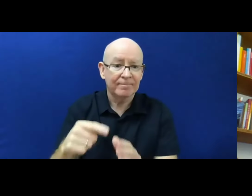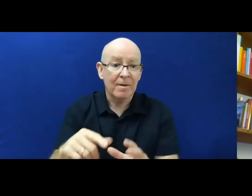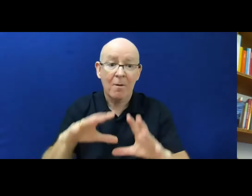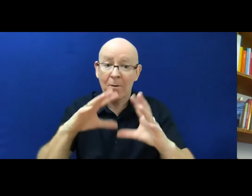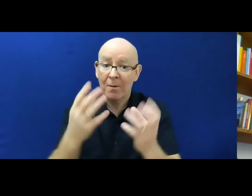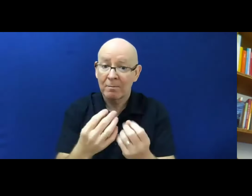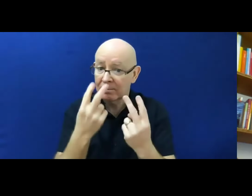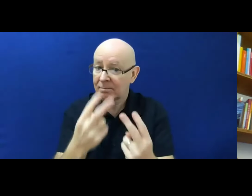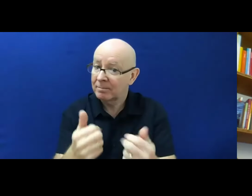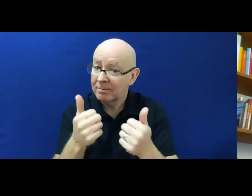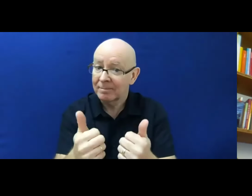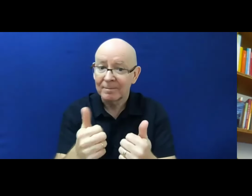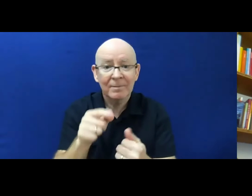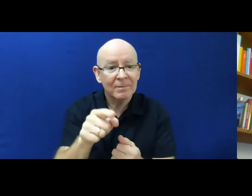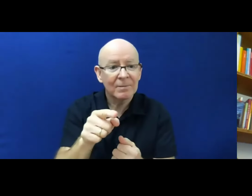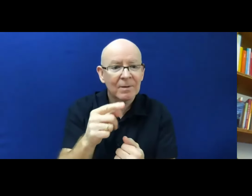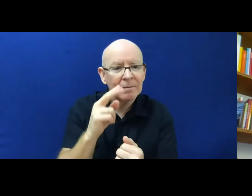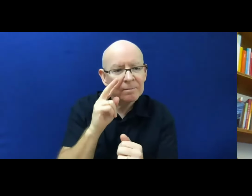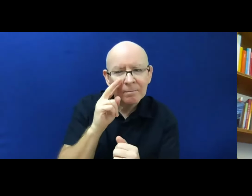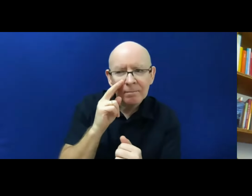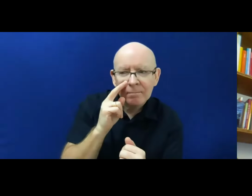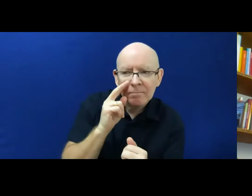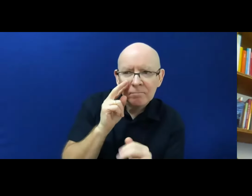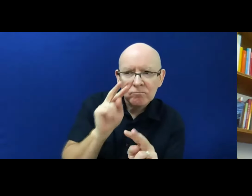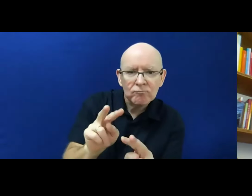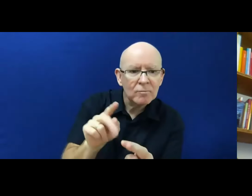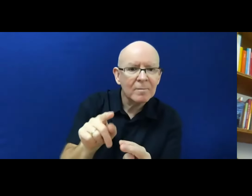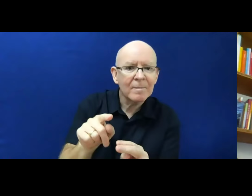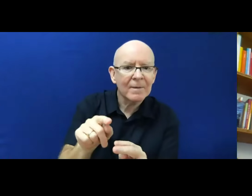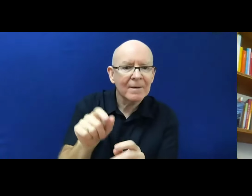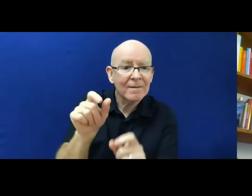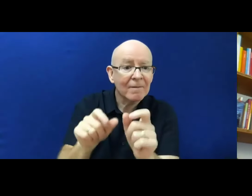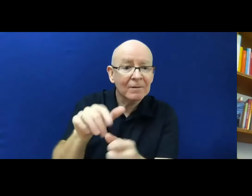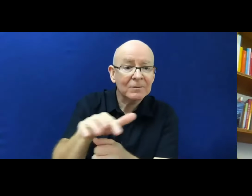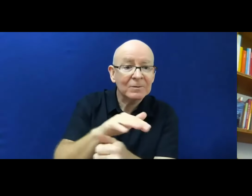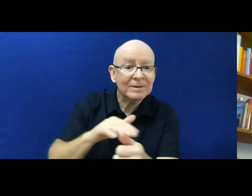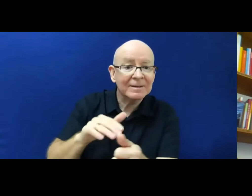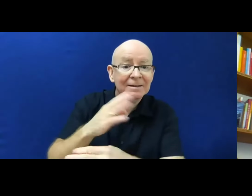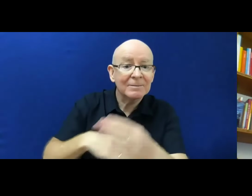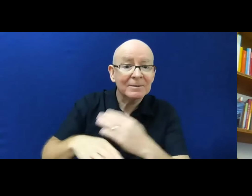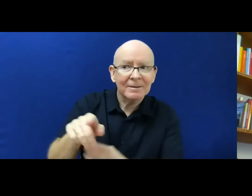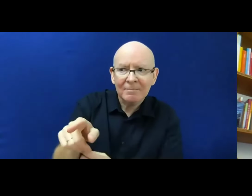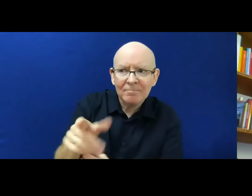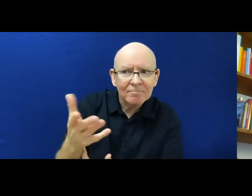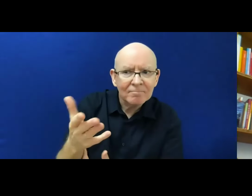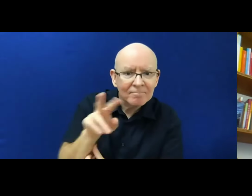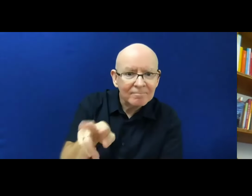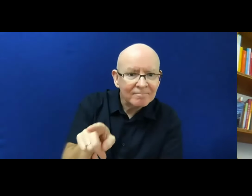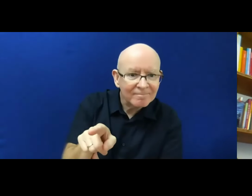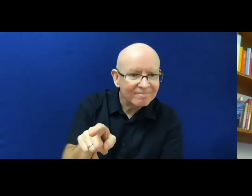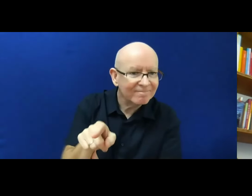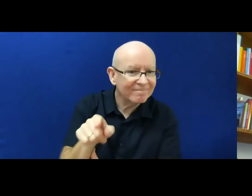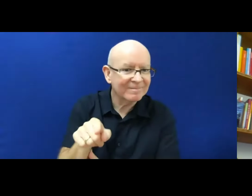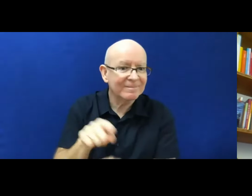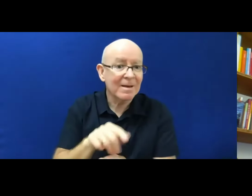everything is not fine in our countries. There is huge gaps, discrimination is going on, people are institutionalized and so on. And